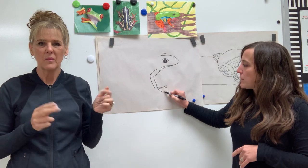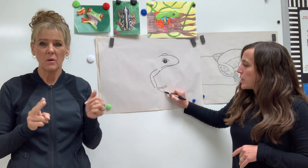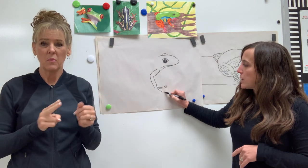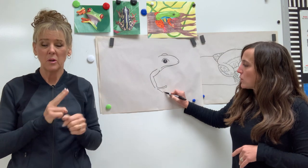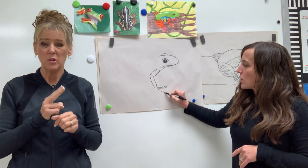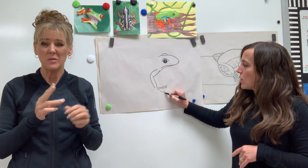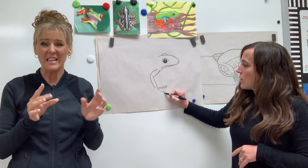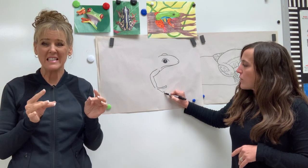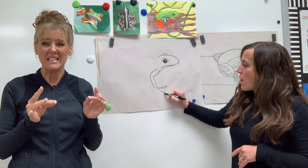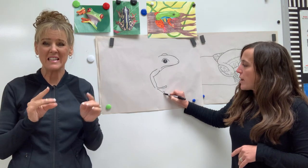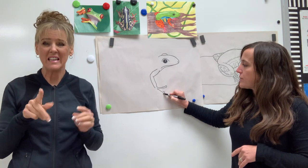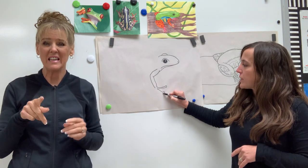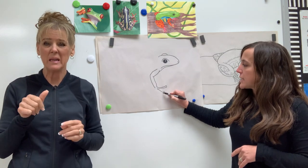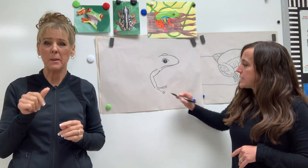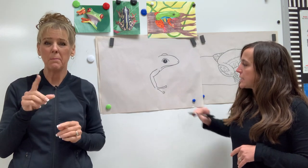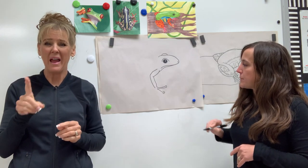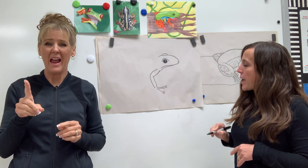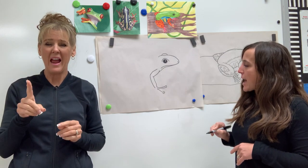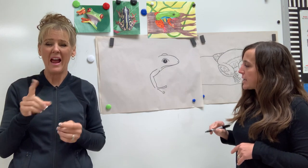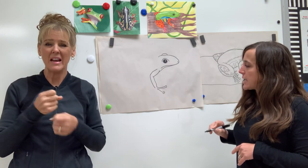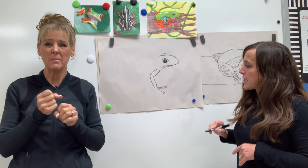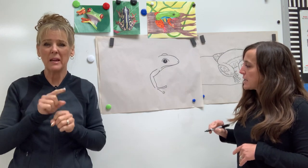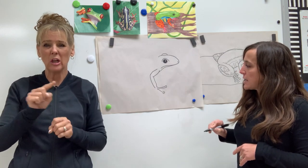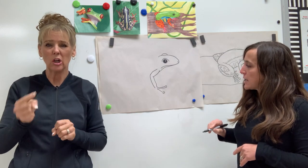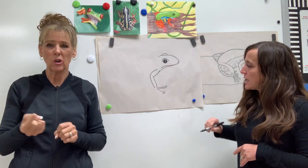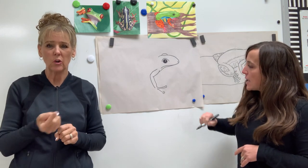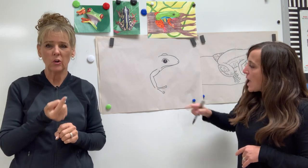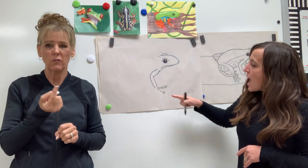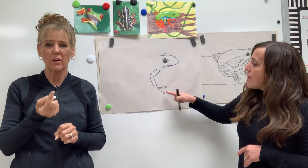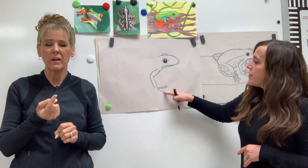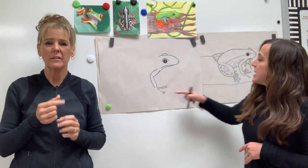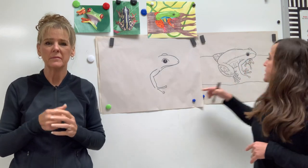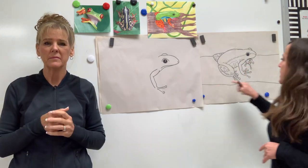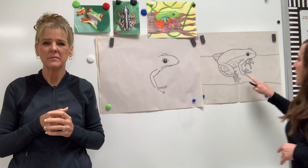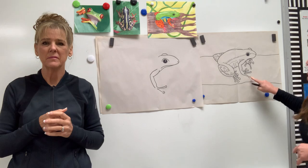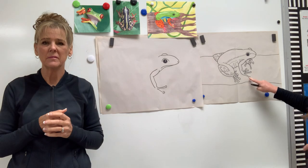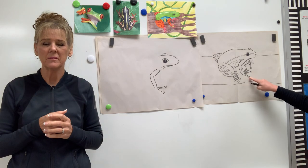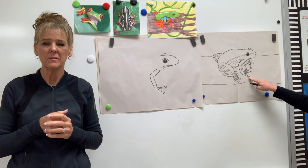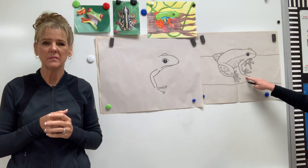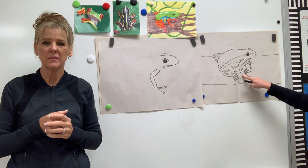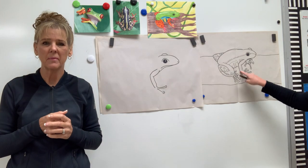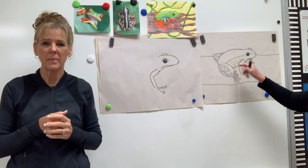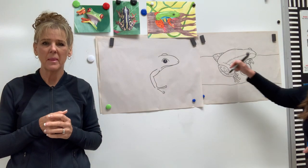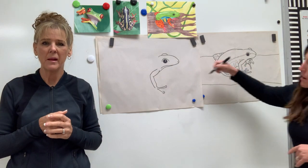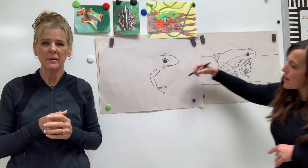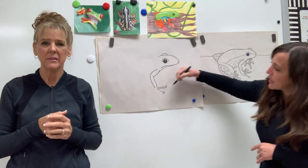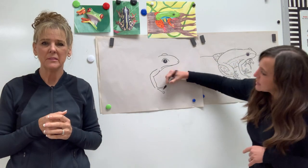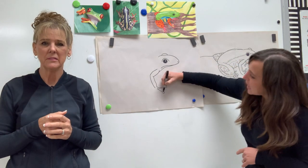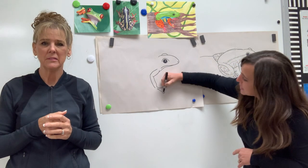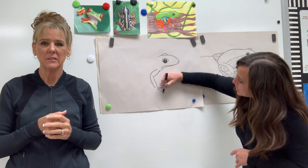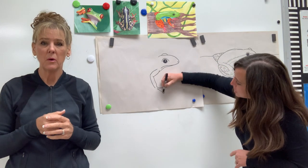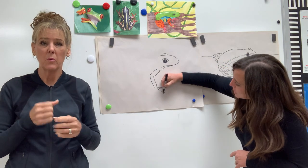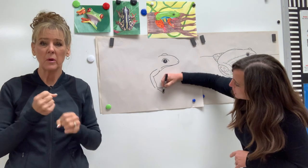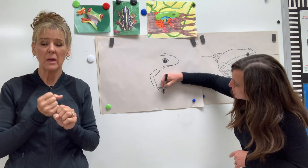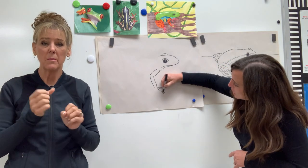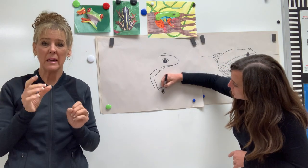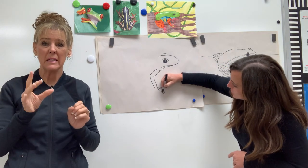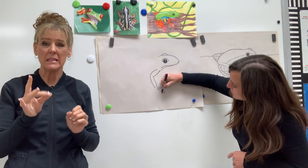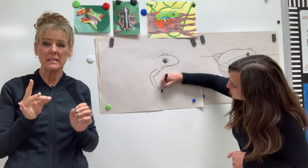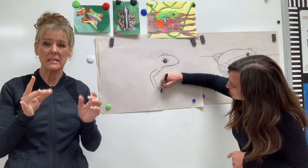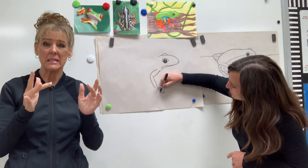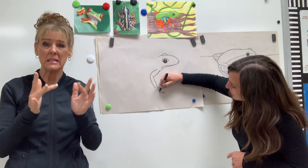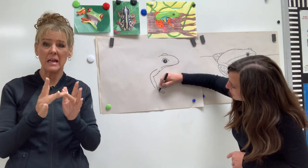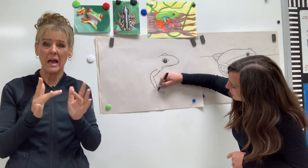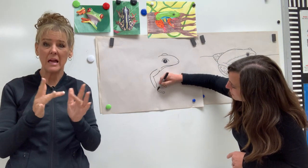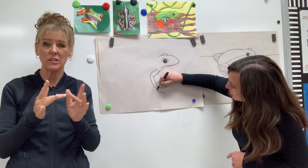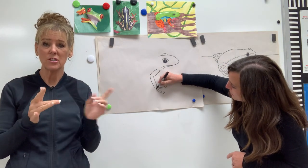pad. We're gonna make a little curve line for that sticky padding. This time, you guys, we're gonna make it come back a touch. So